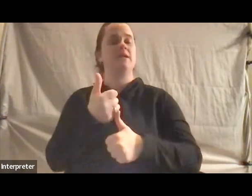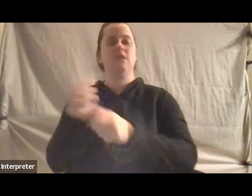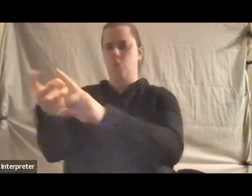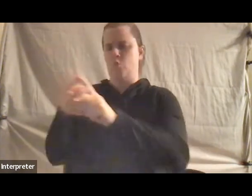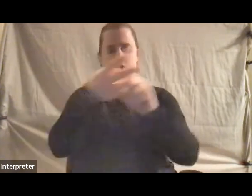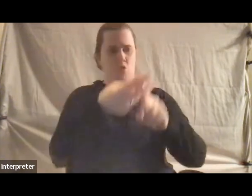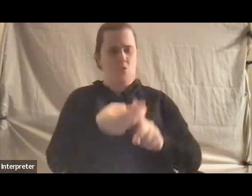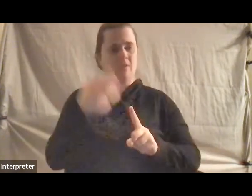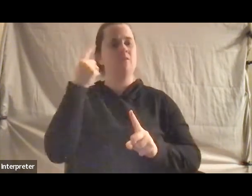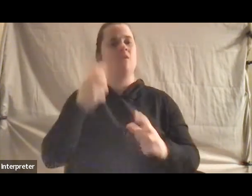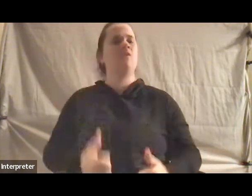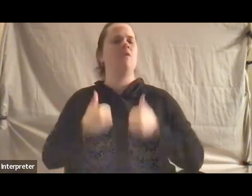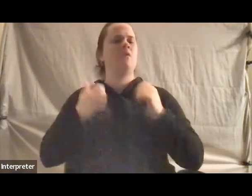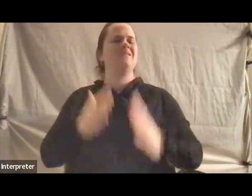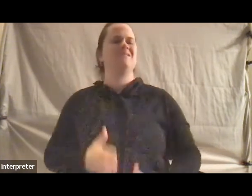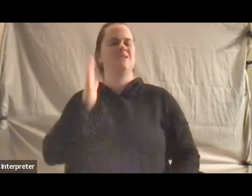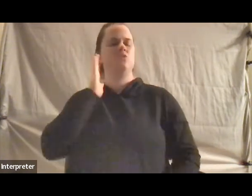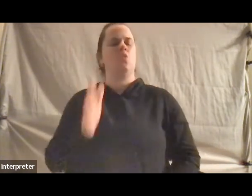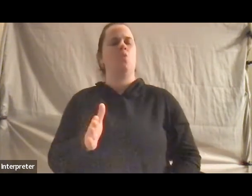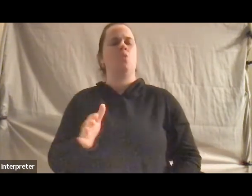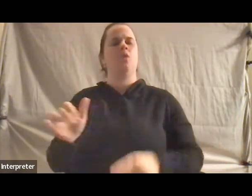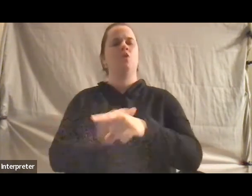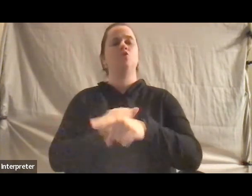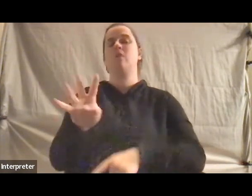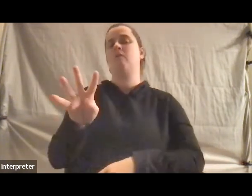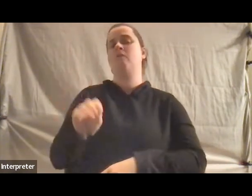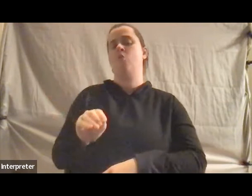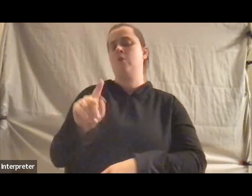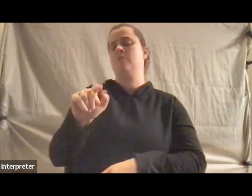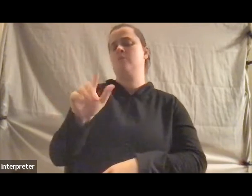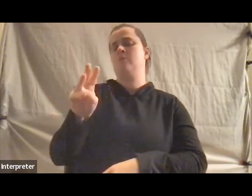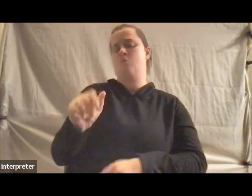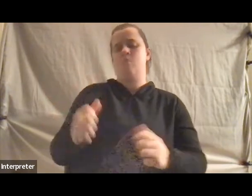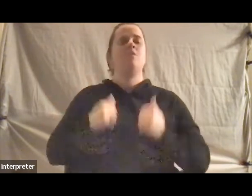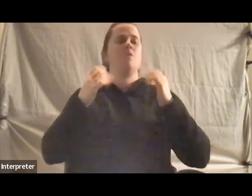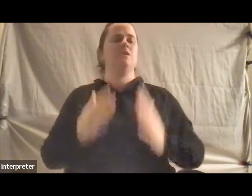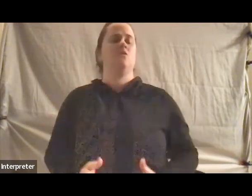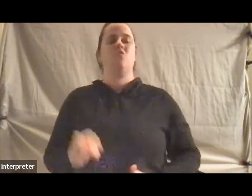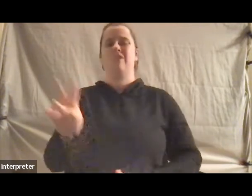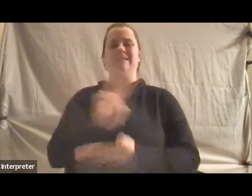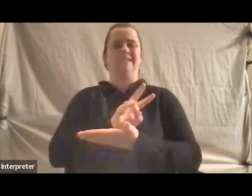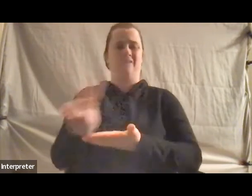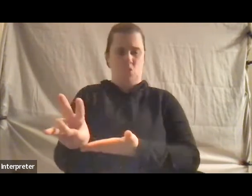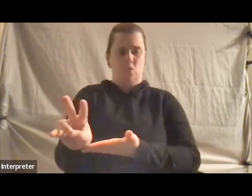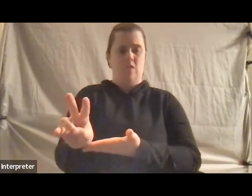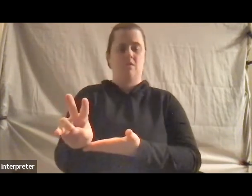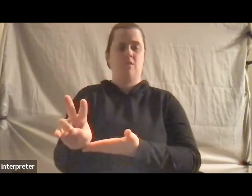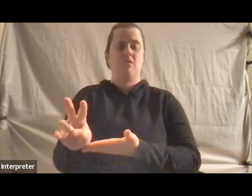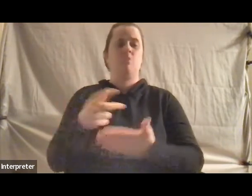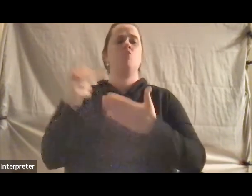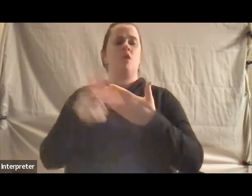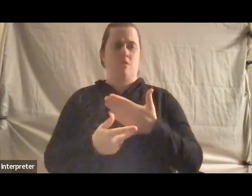residents, it will train 40 Tacoma residents through a 7-week program that will provide a certified nursing